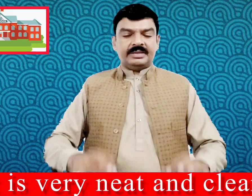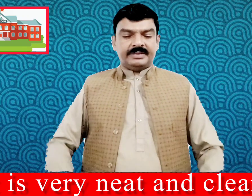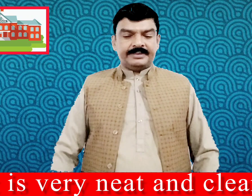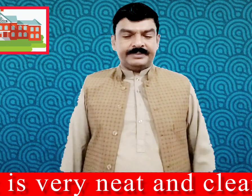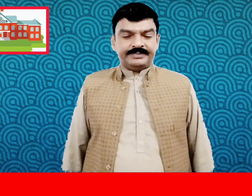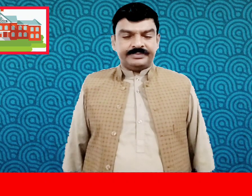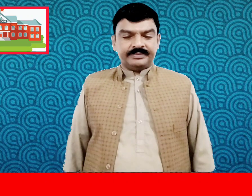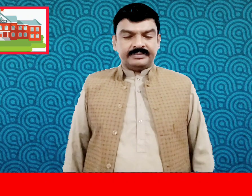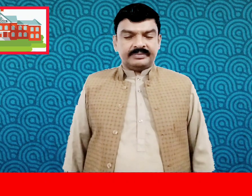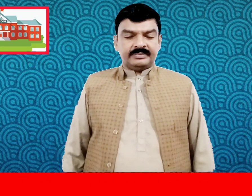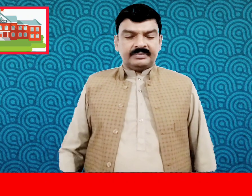clean.